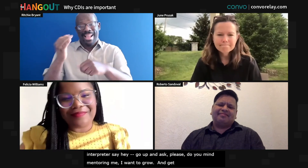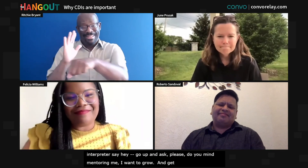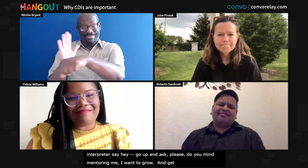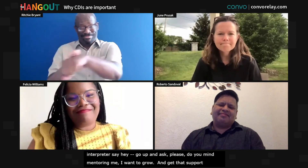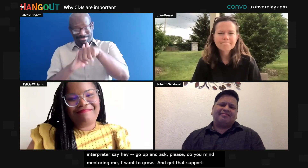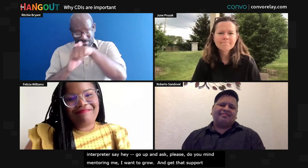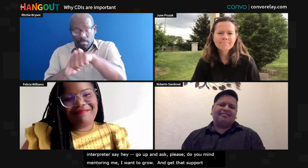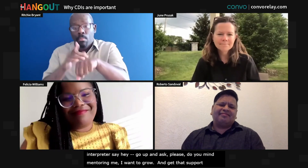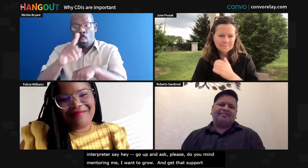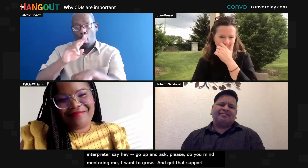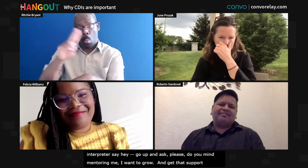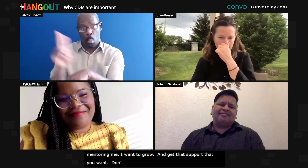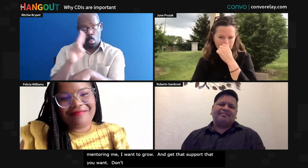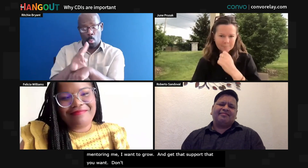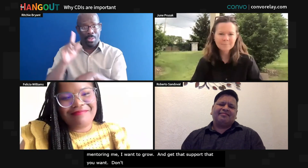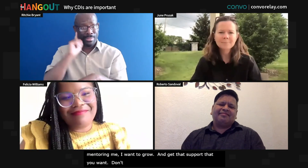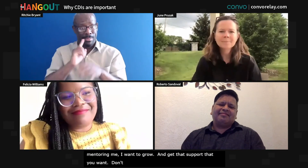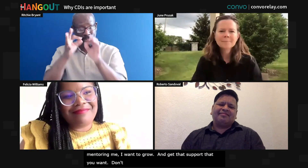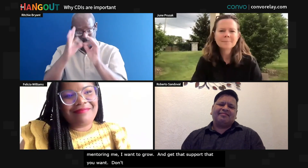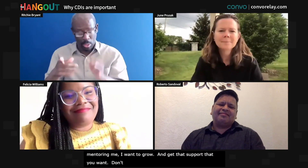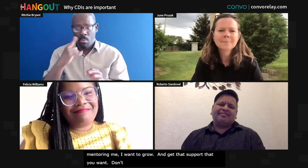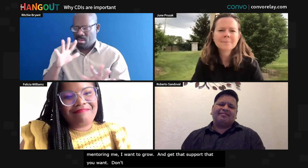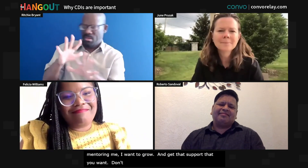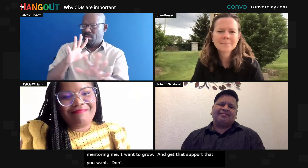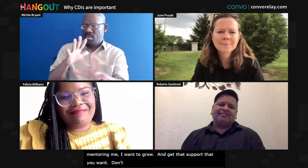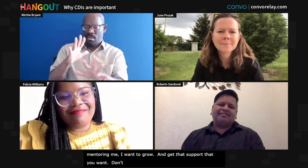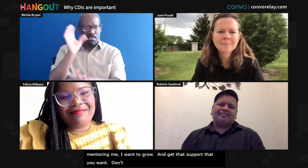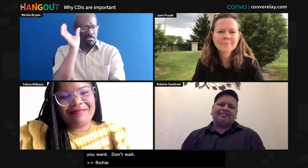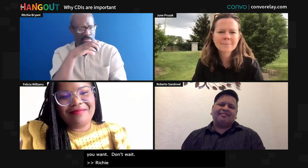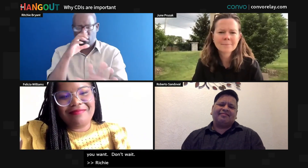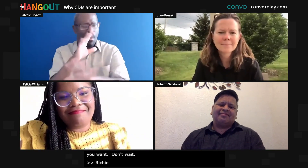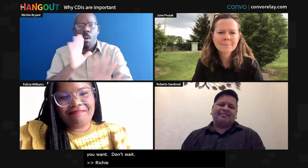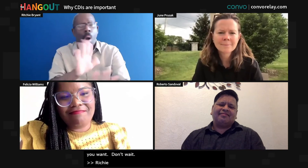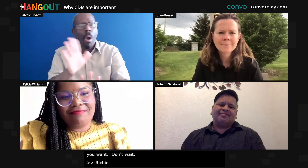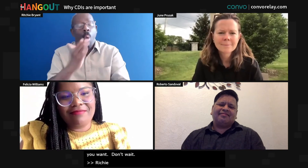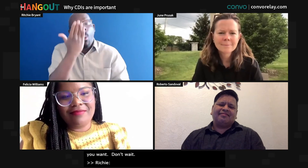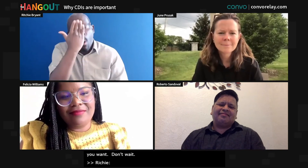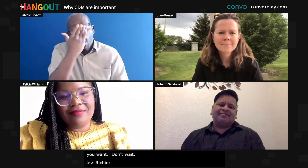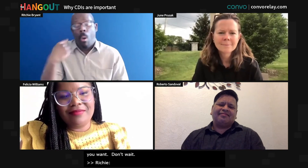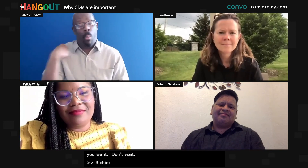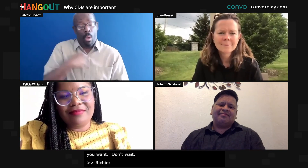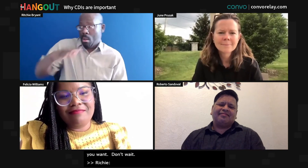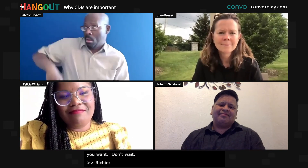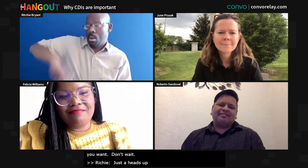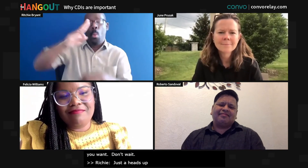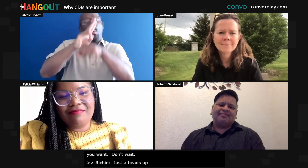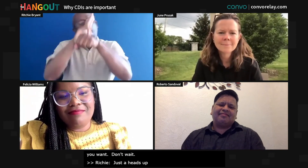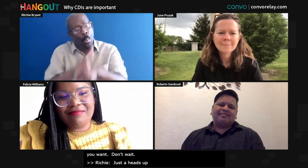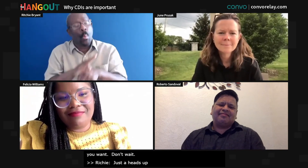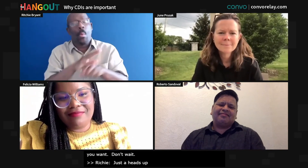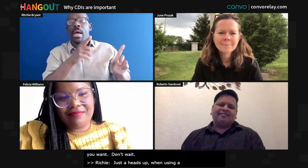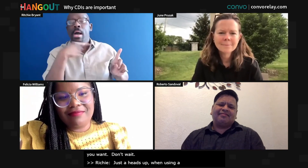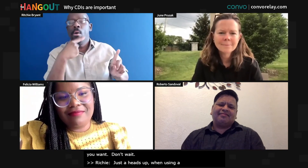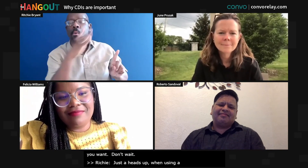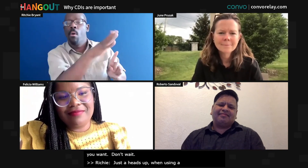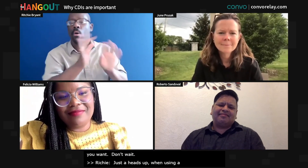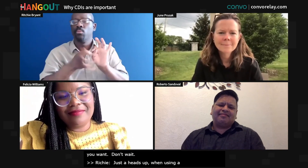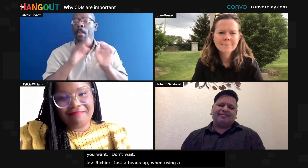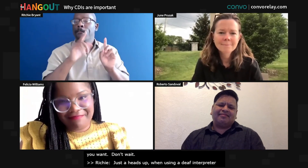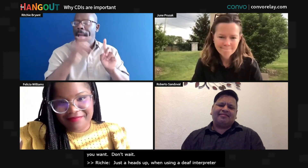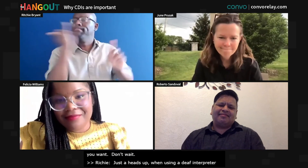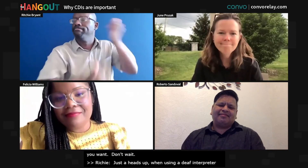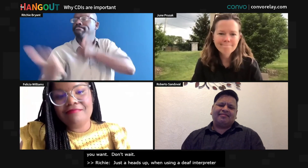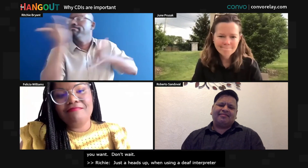wait. And this is Ritchie. Just a heads up, when you're using a deaf interpreter, it may be different, but know